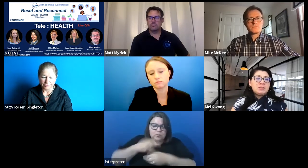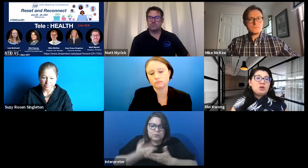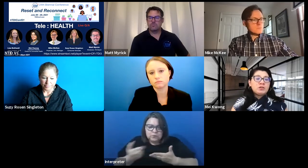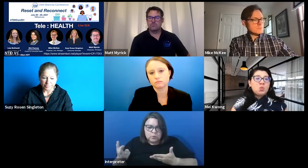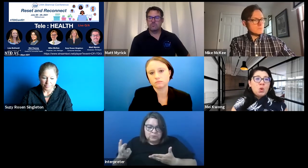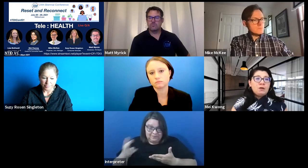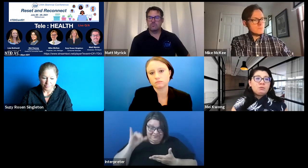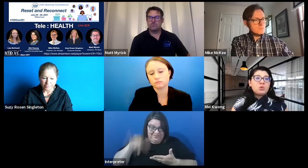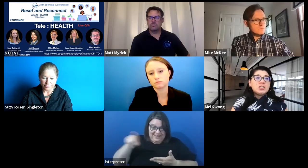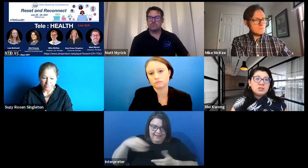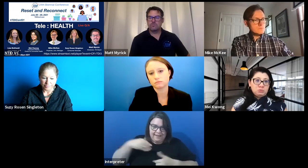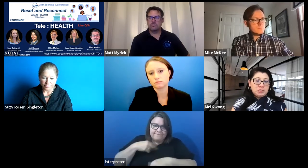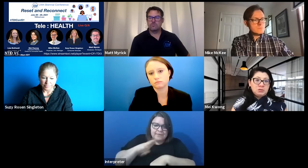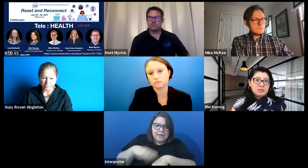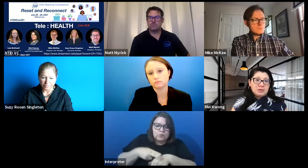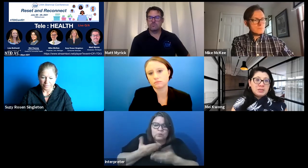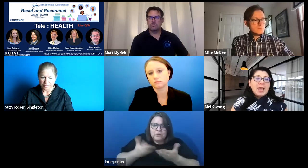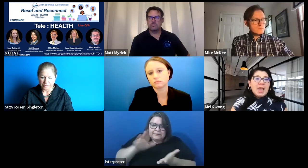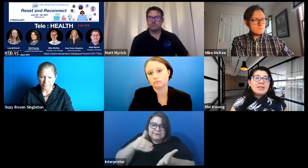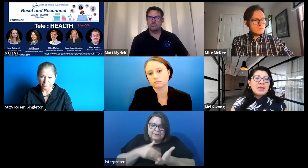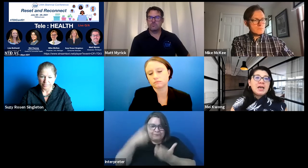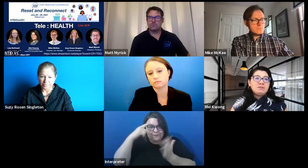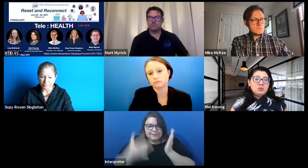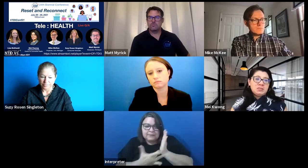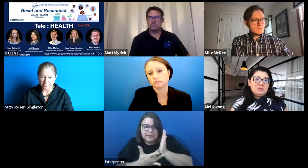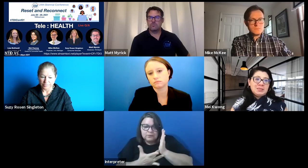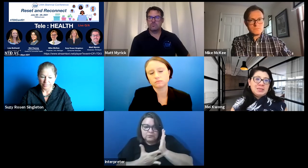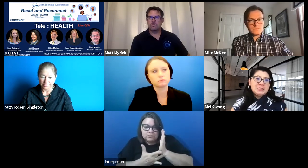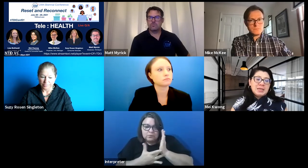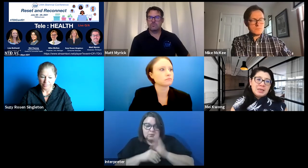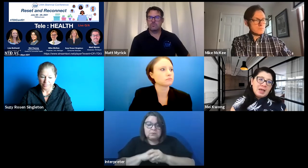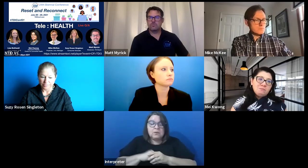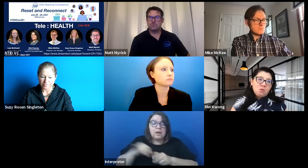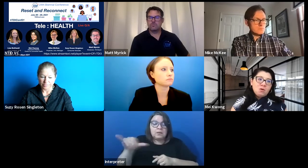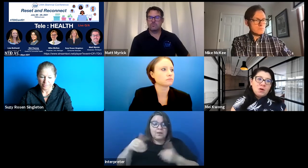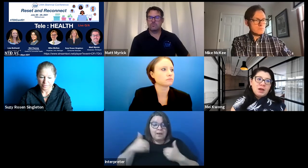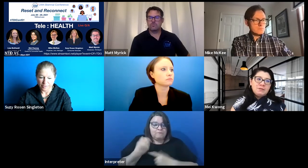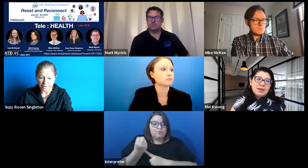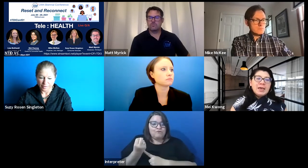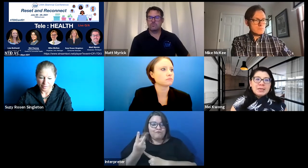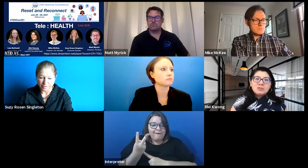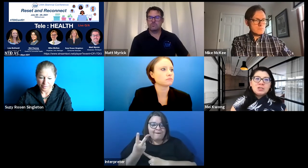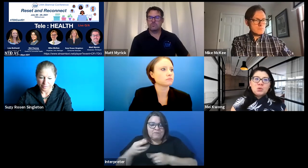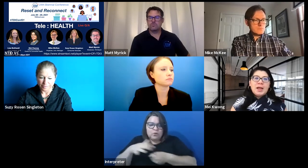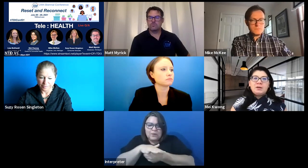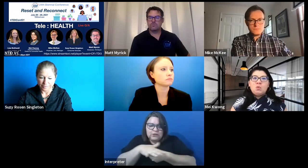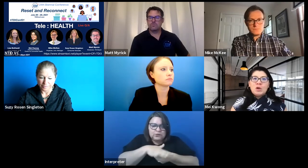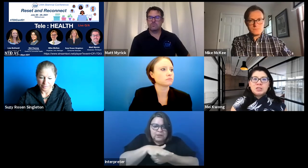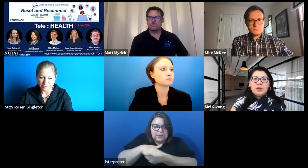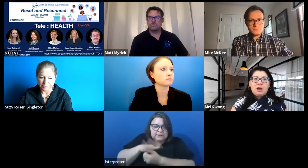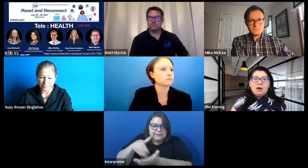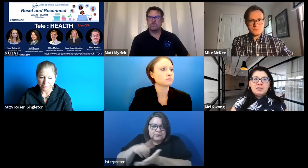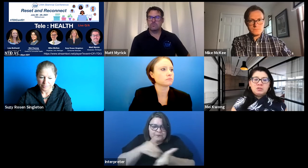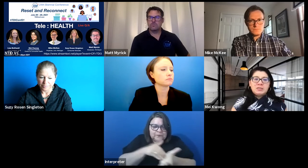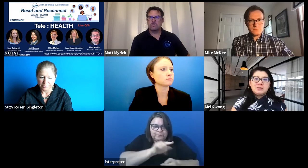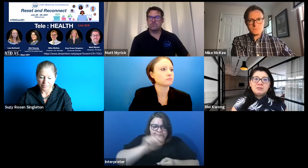technology, but there are 12 regional resource centers, and they cover specific states, and they have more of a ear to the ground on what's